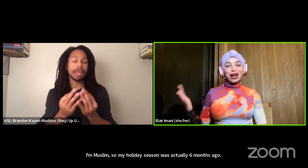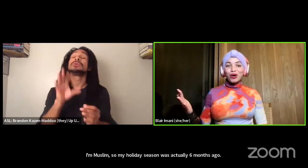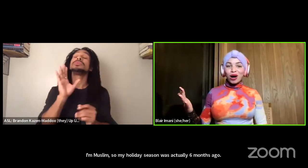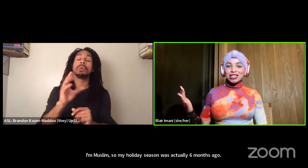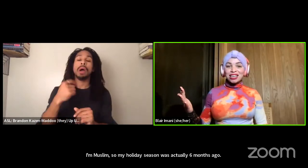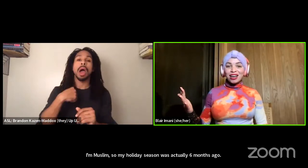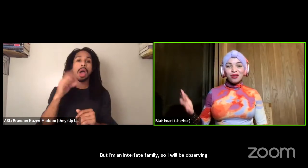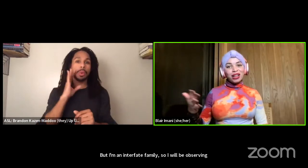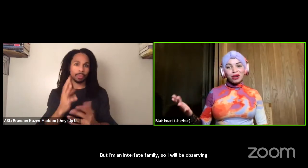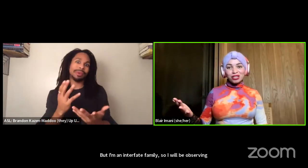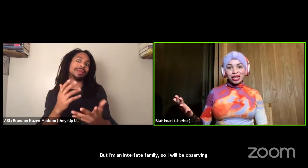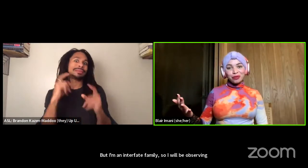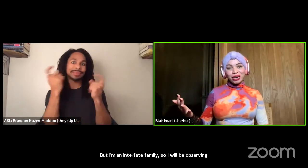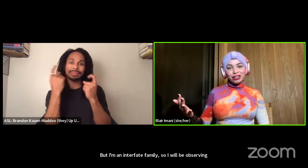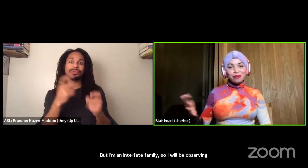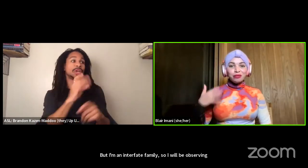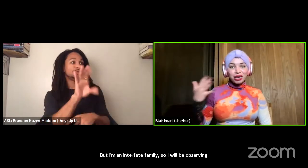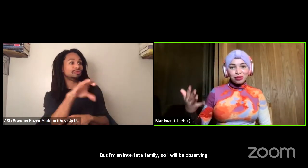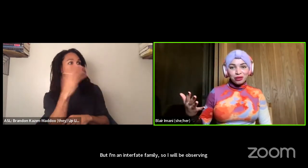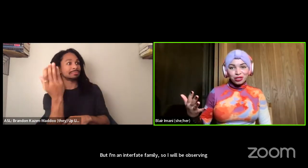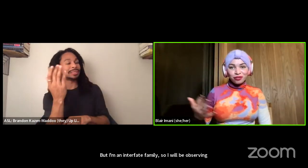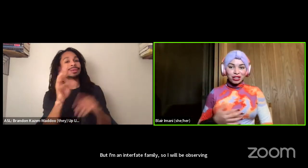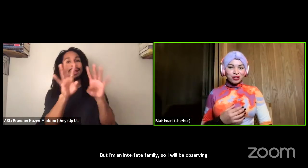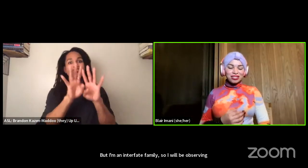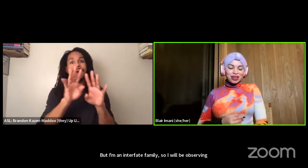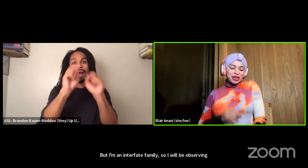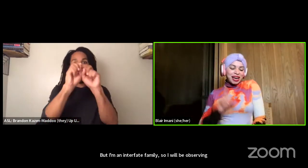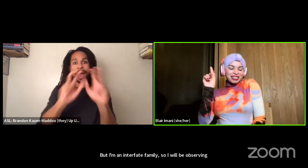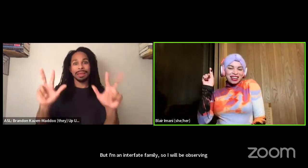Hanukkah and Kwanzaa. Well, I'm not celebrating them. I'm